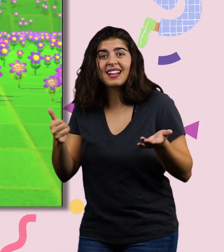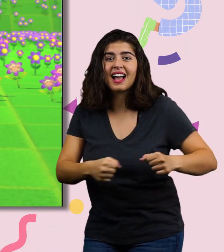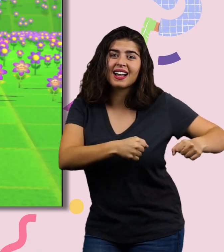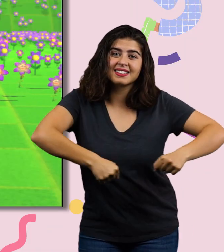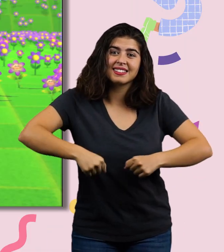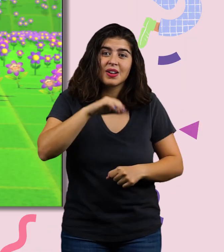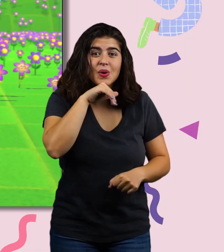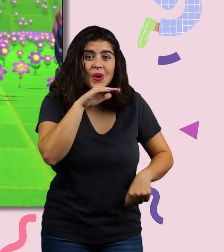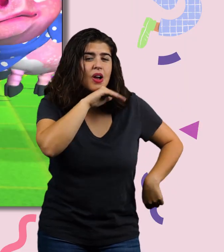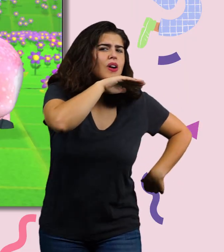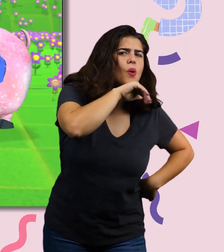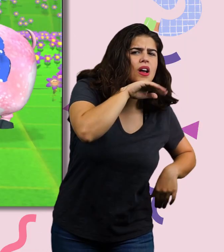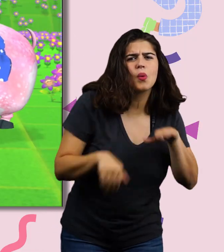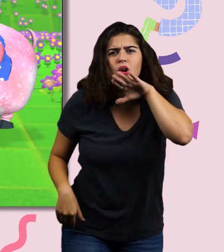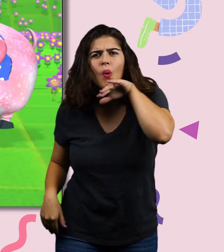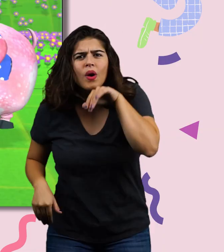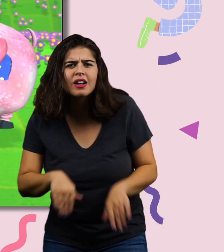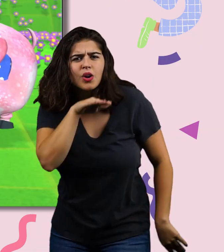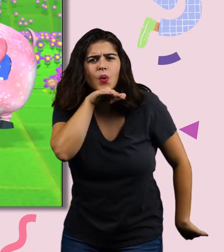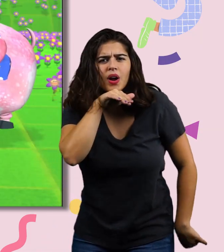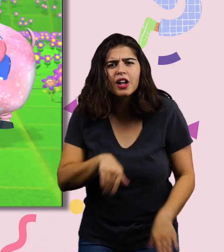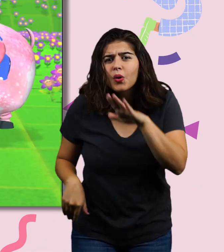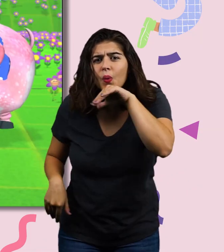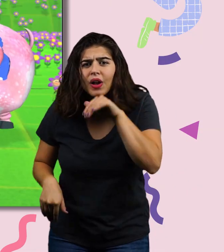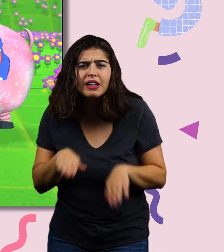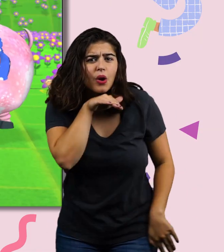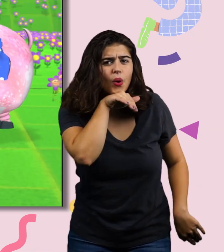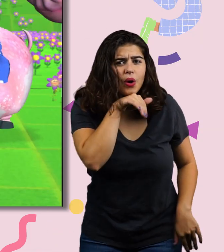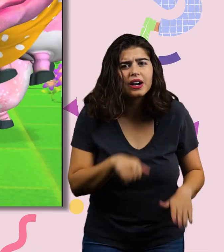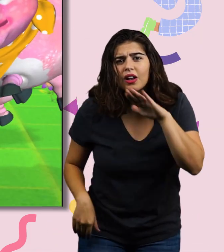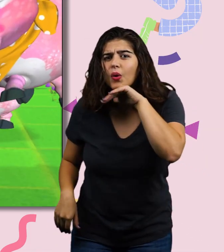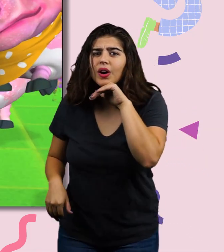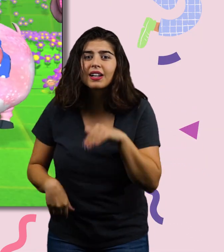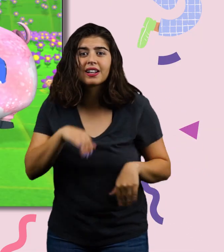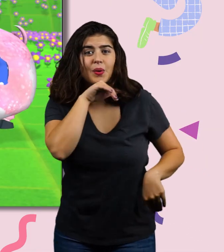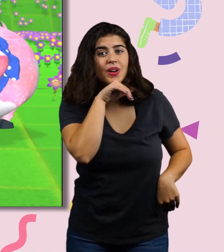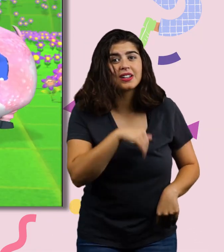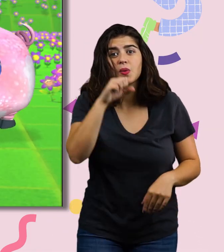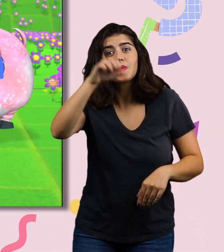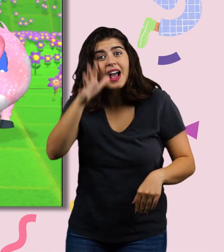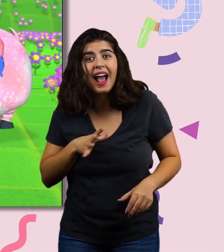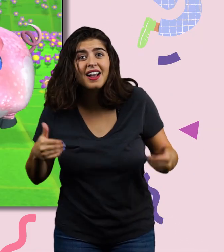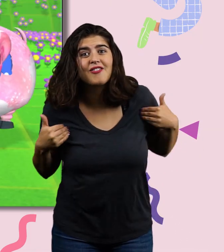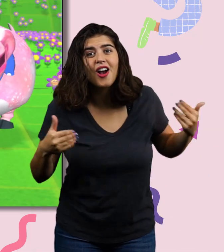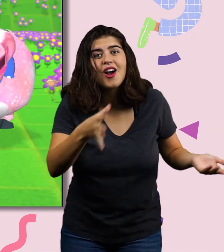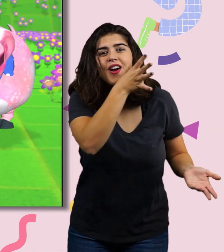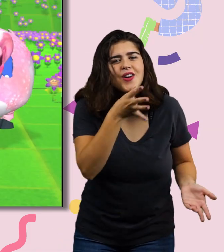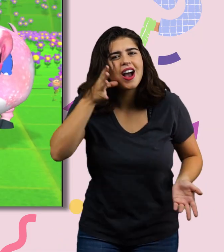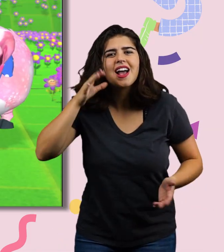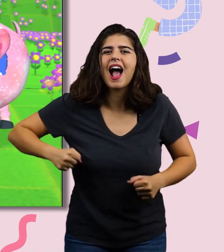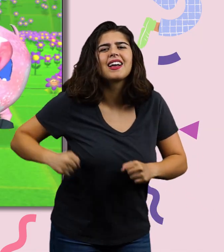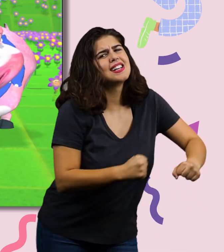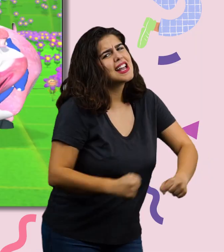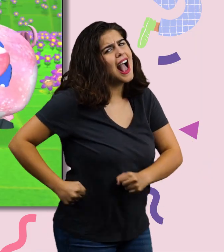E-I-E-I-O-E-O. With an oink oink here and an oink oink there, here an oink, there an oink, everywhere Pickles oinks. Old MacDonald had a